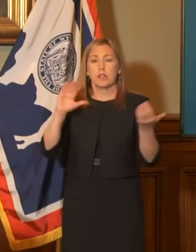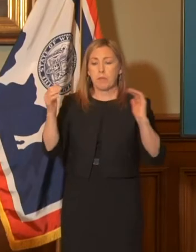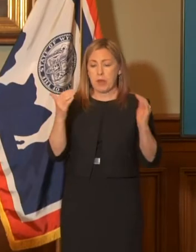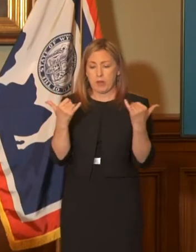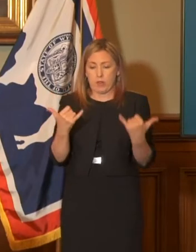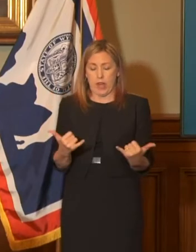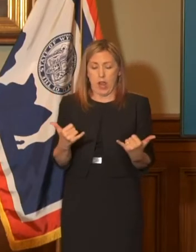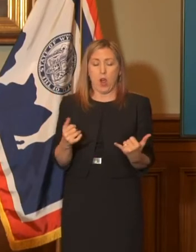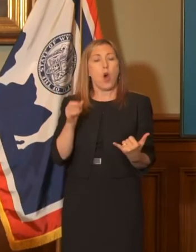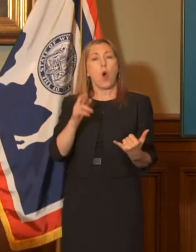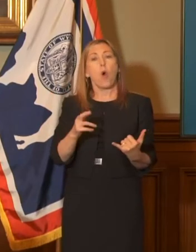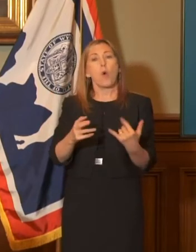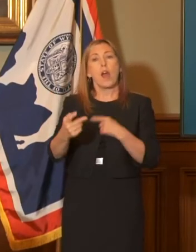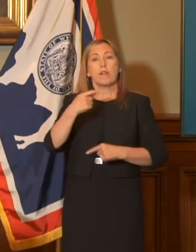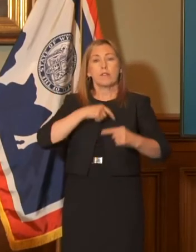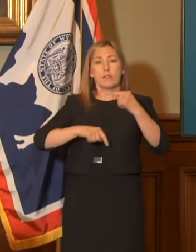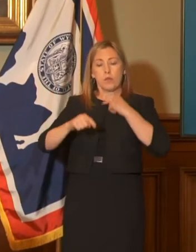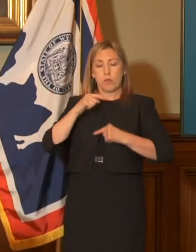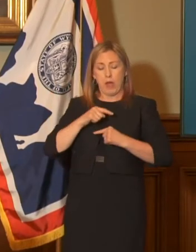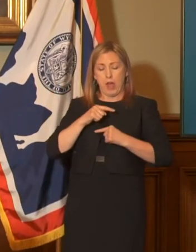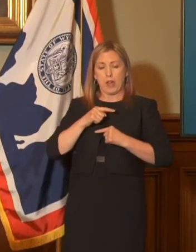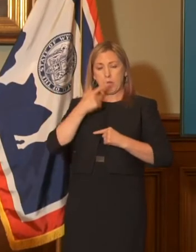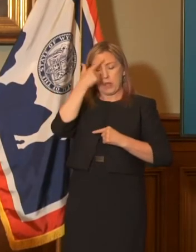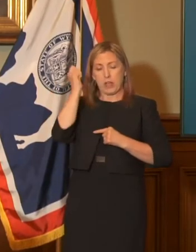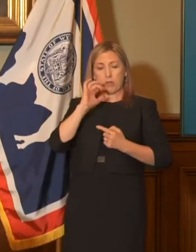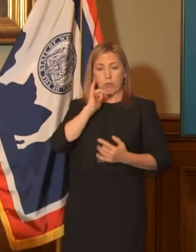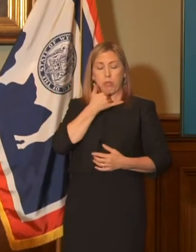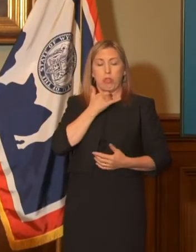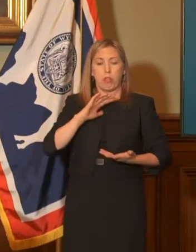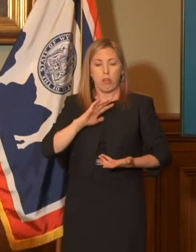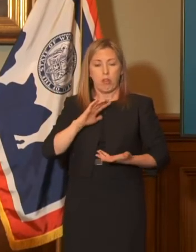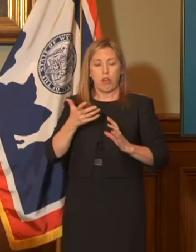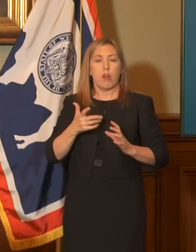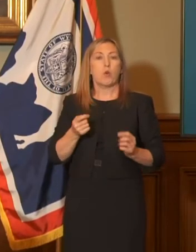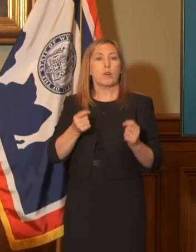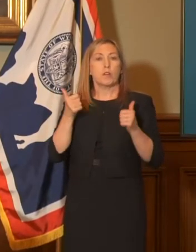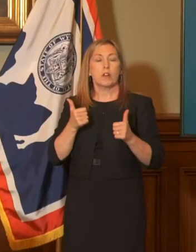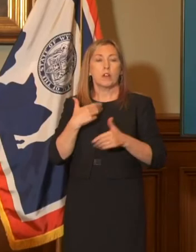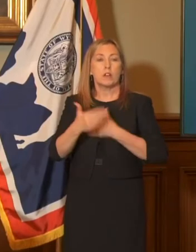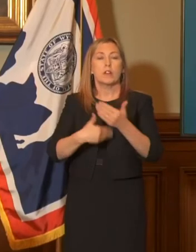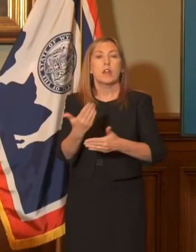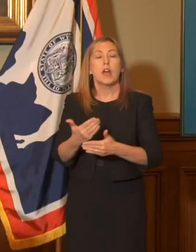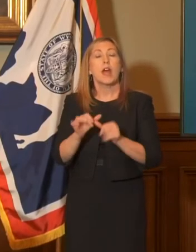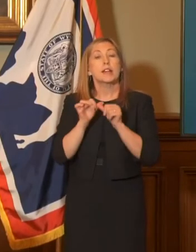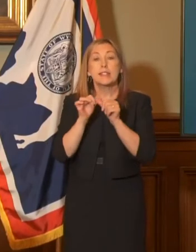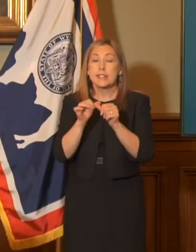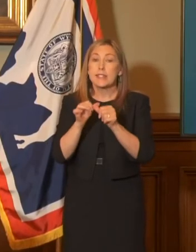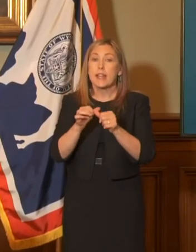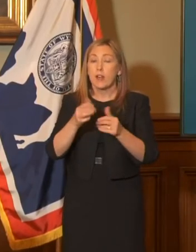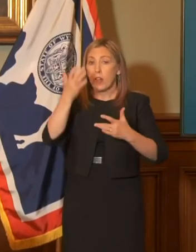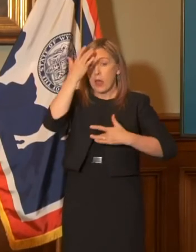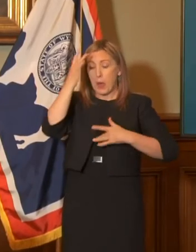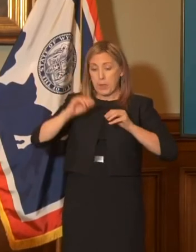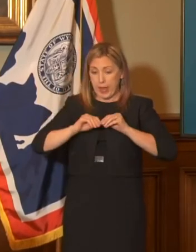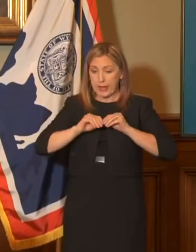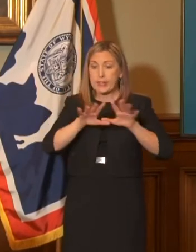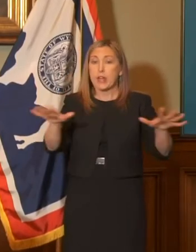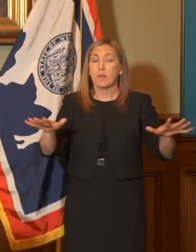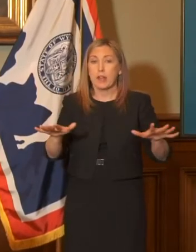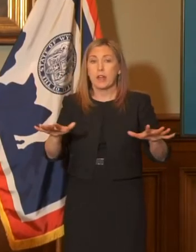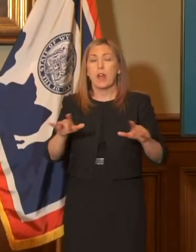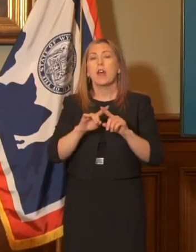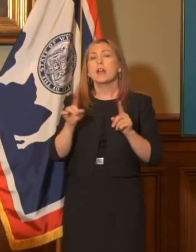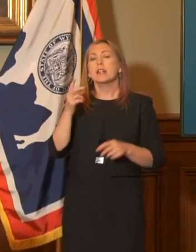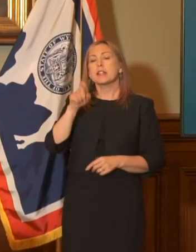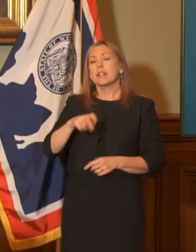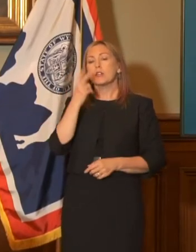to go backward because we went forward too quickly. We're still in a pandemic, and we need to see how this disease may progress